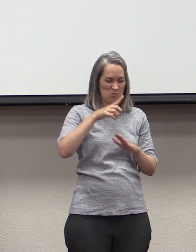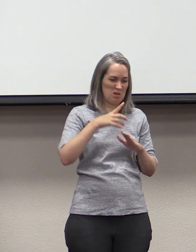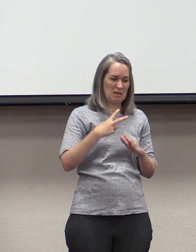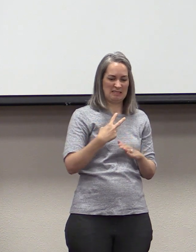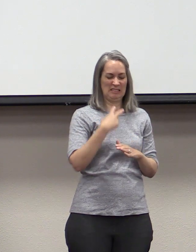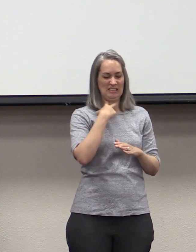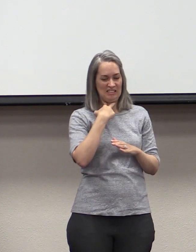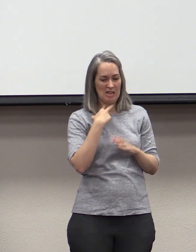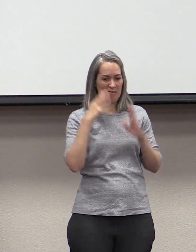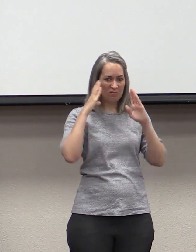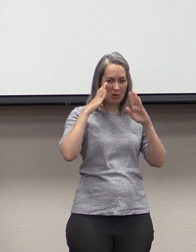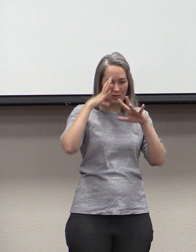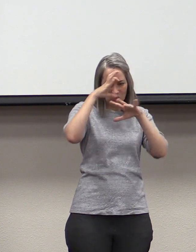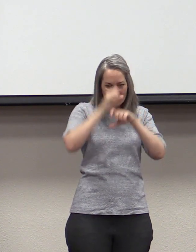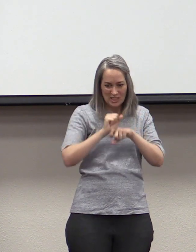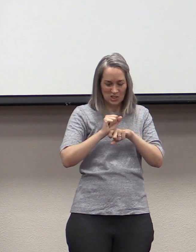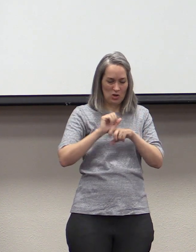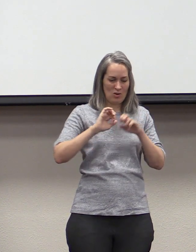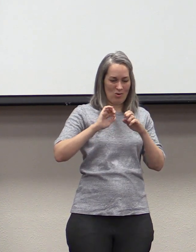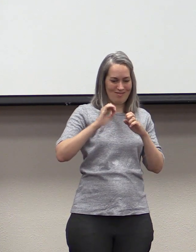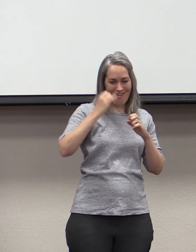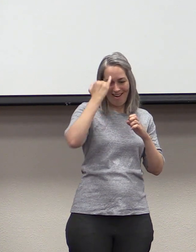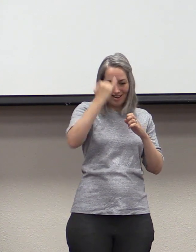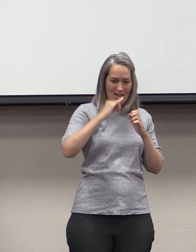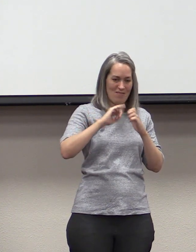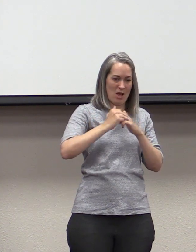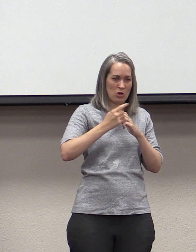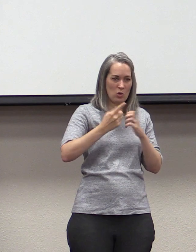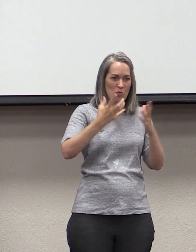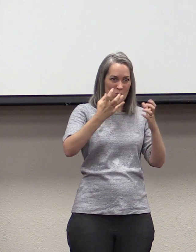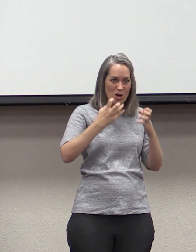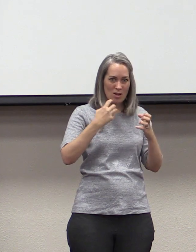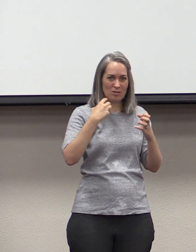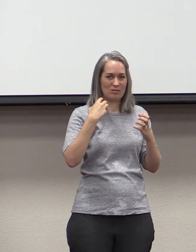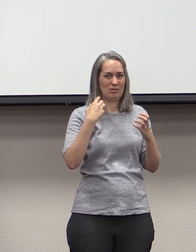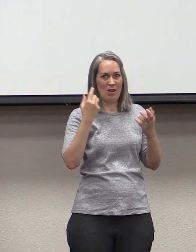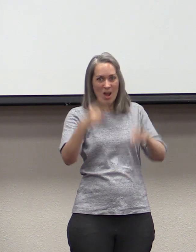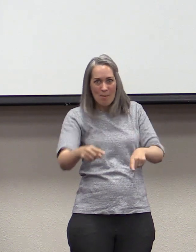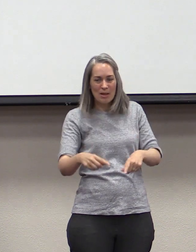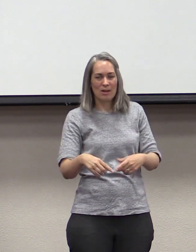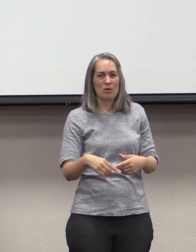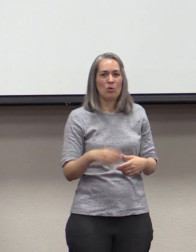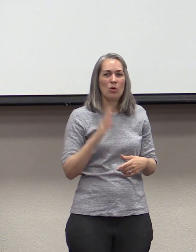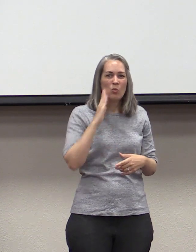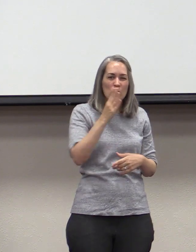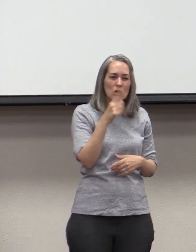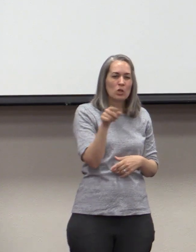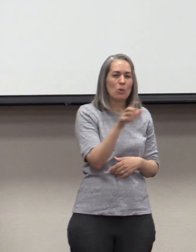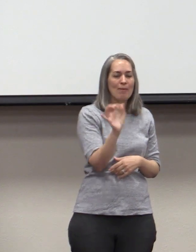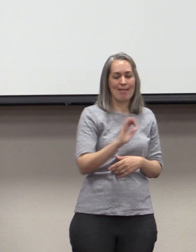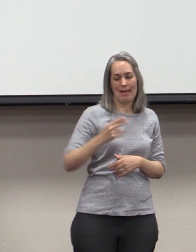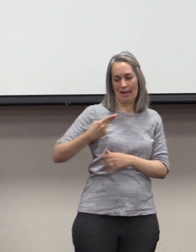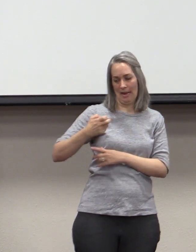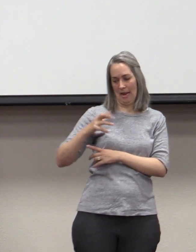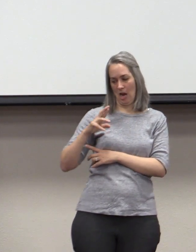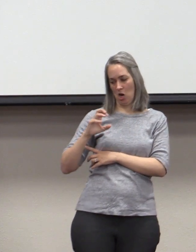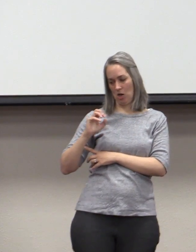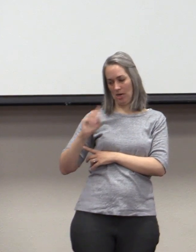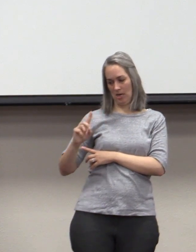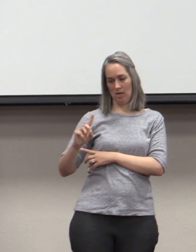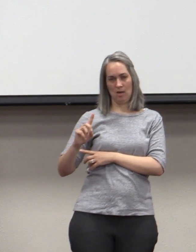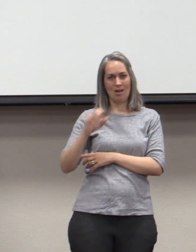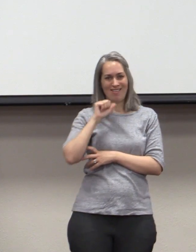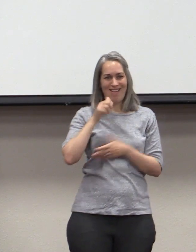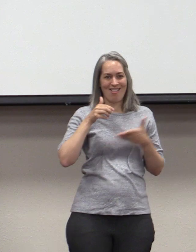Or like Herod, will you reject repentance because you just won't allow your beliefs to change